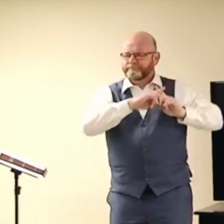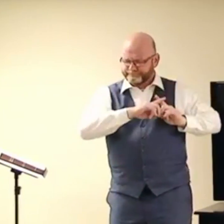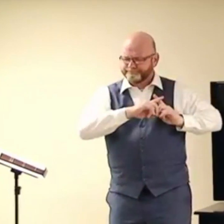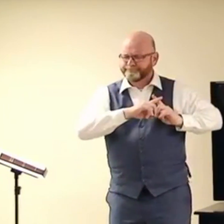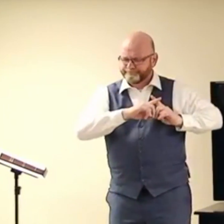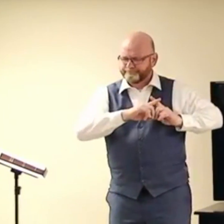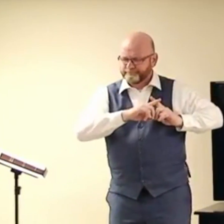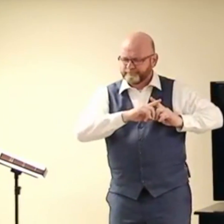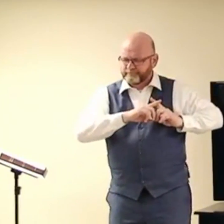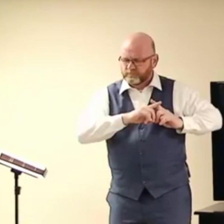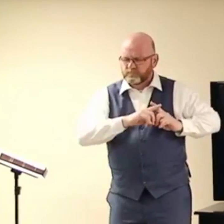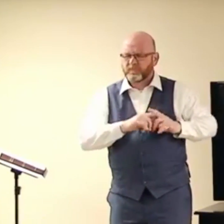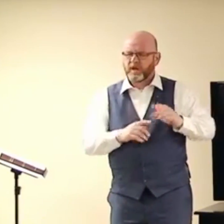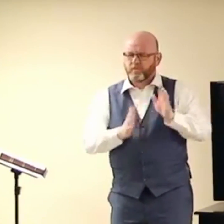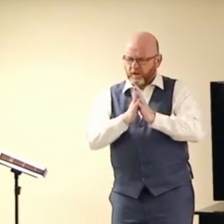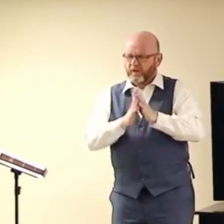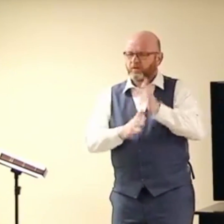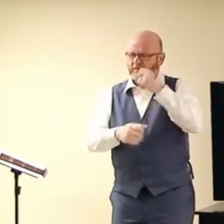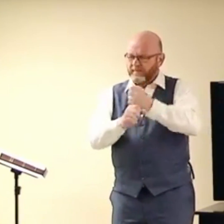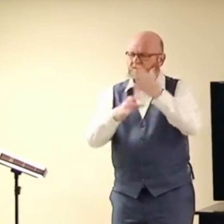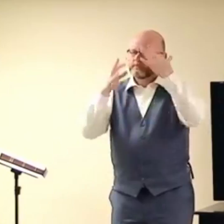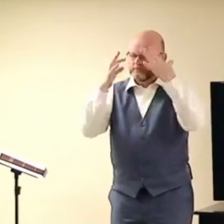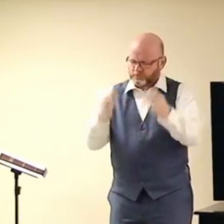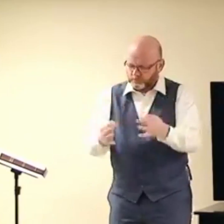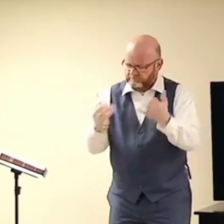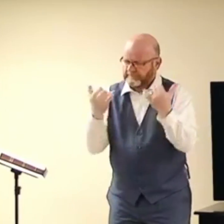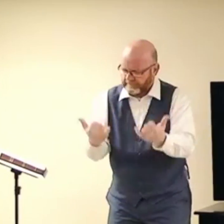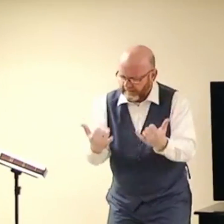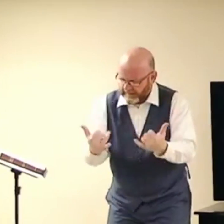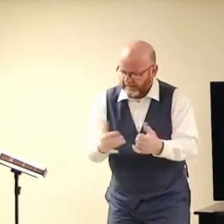And for anyone who hasn't yet accepted Christ as their Lord and